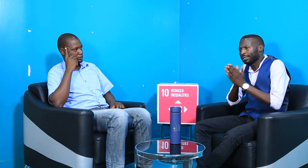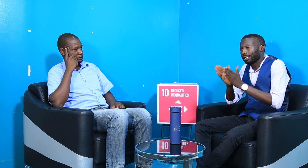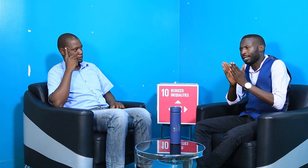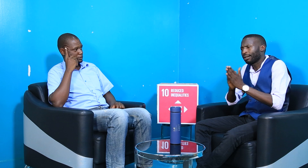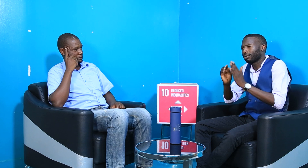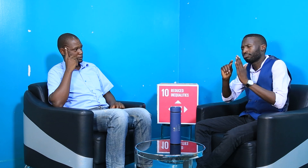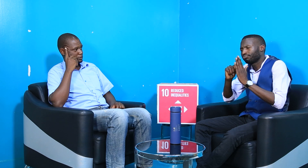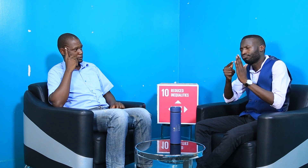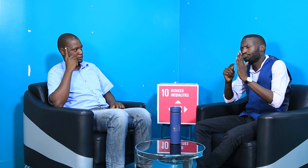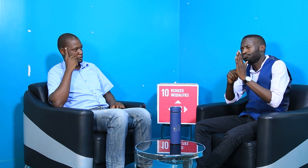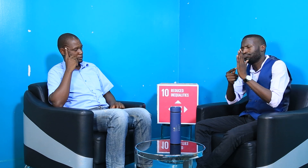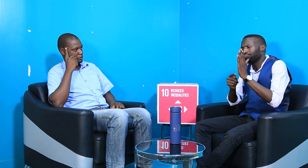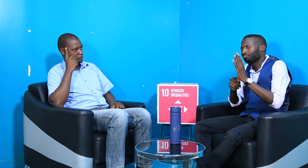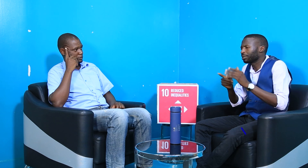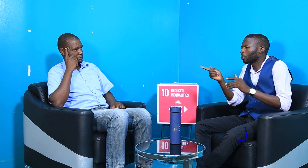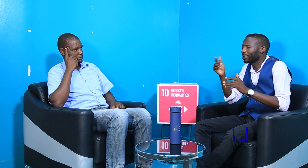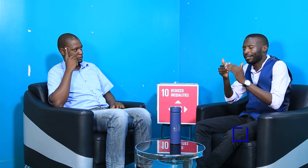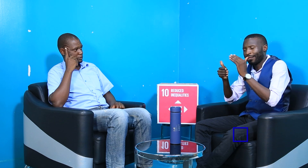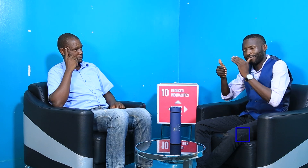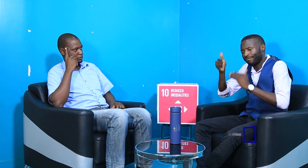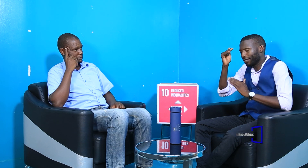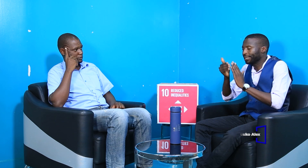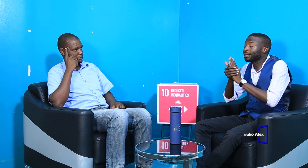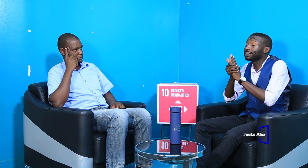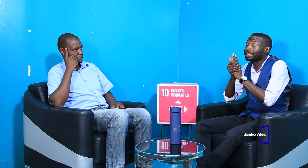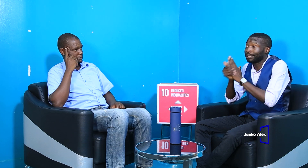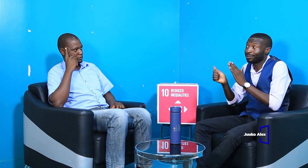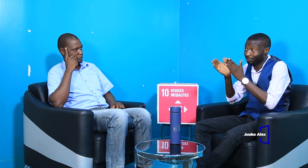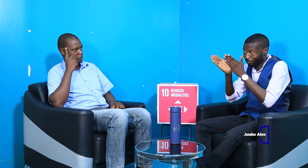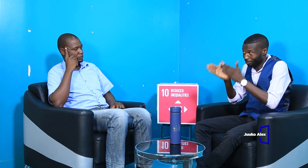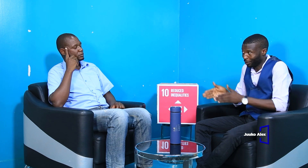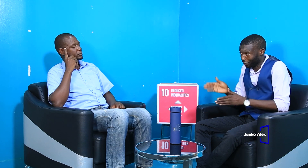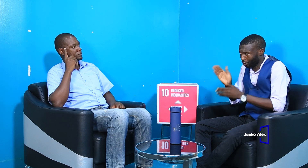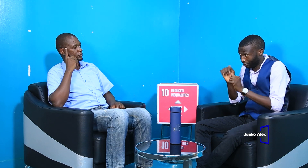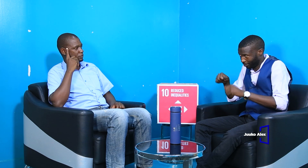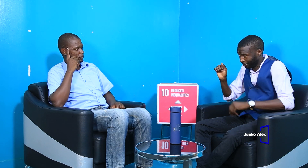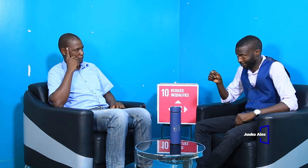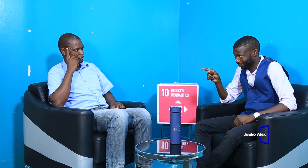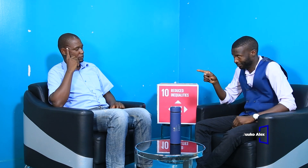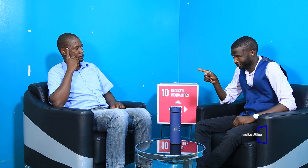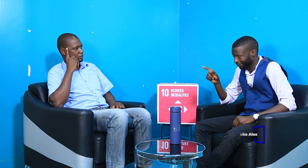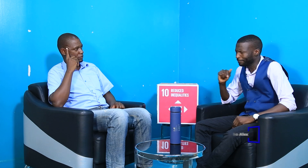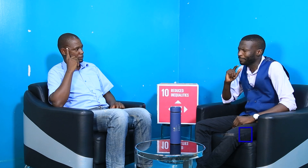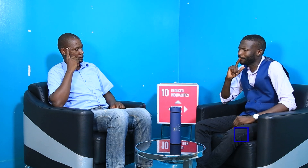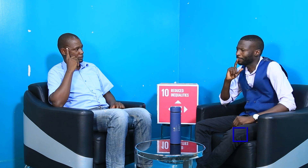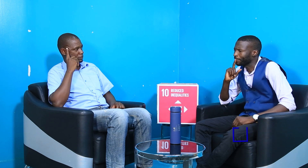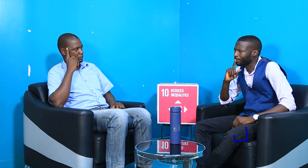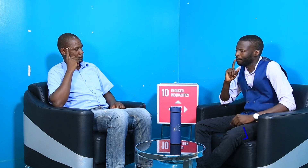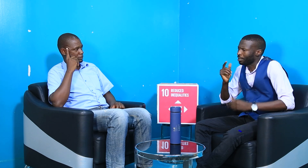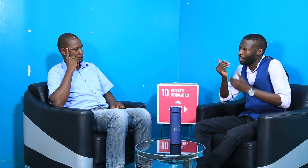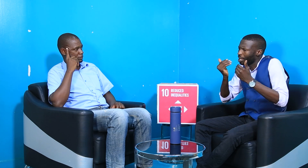Wow, you've given a very brilliant explanation. It's really professional, and as you said, you're an